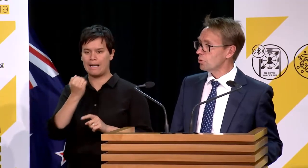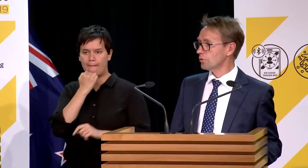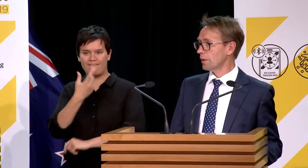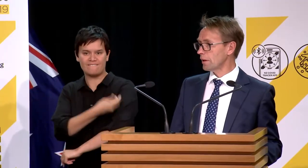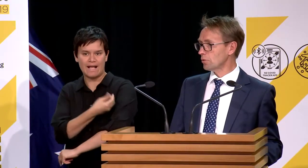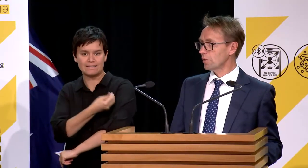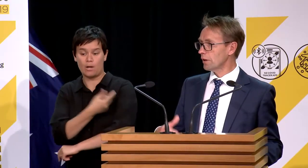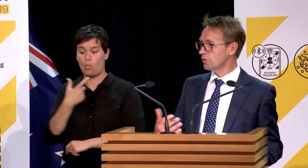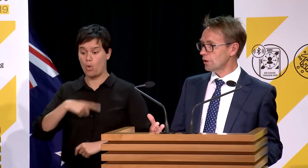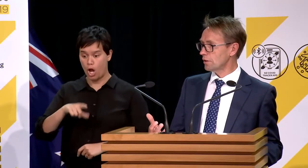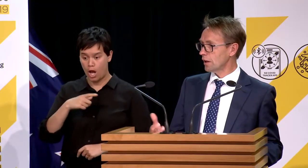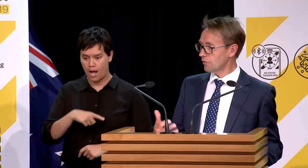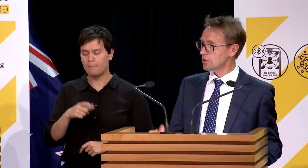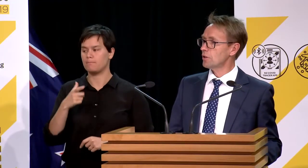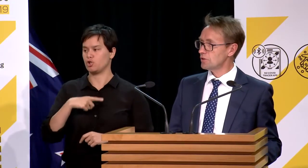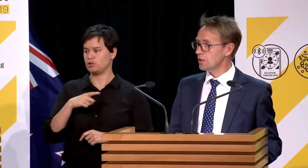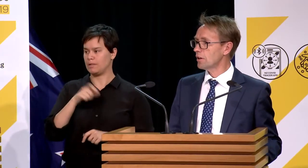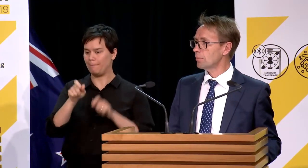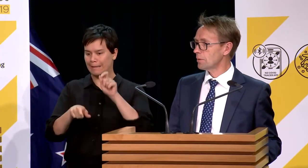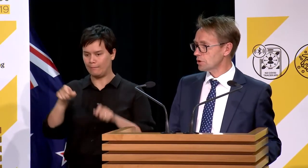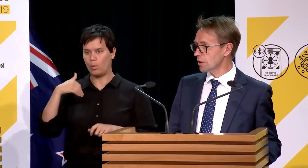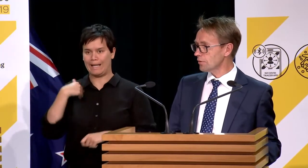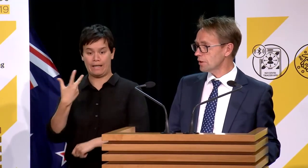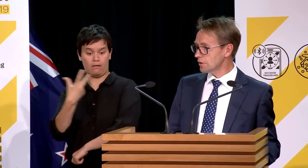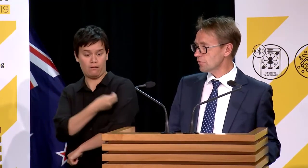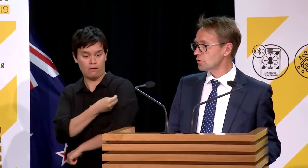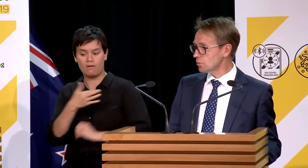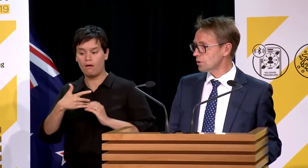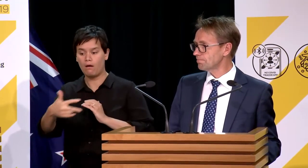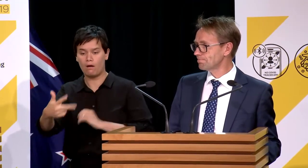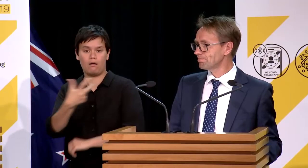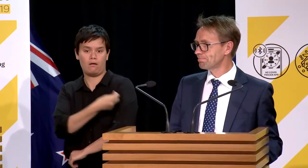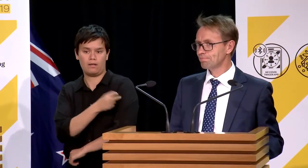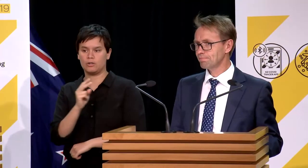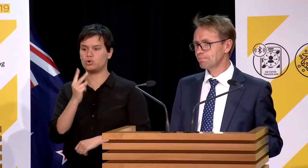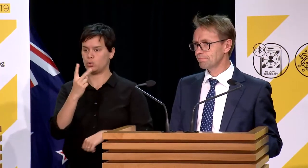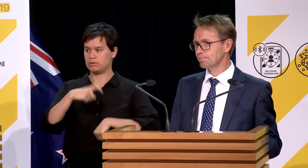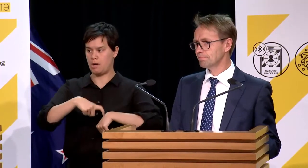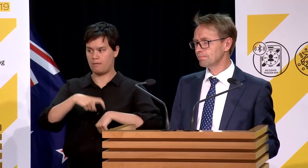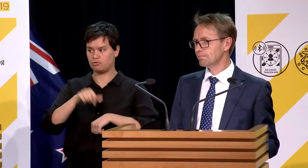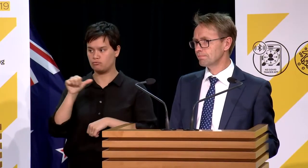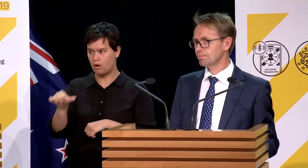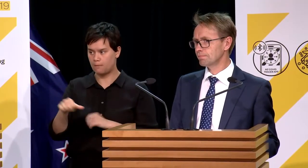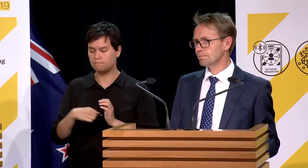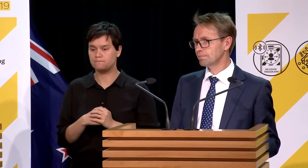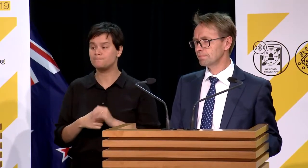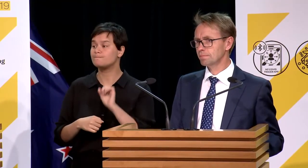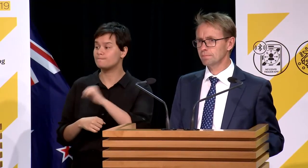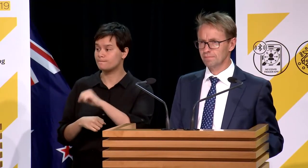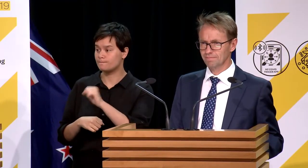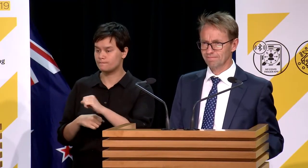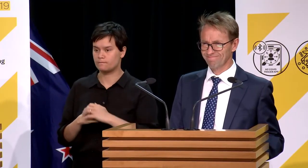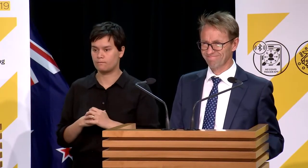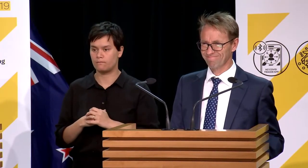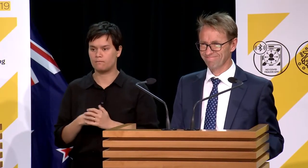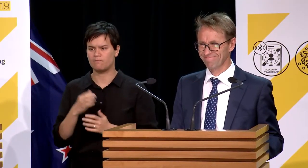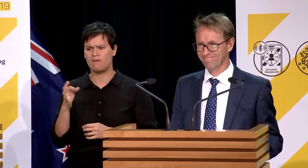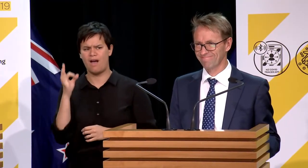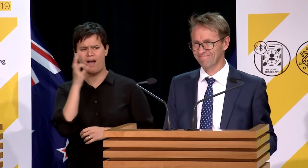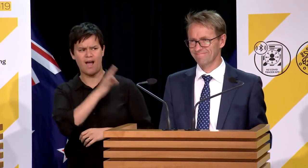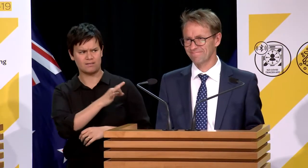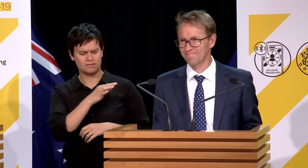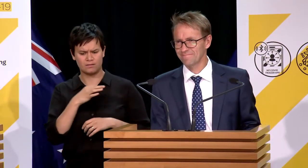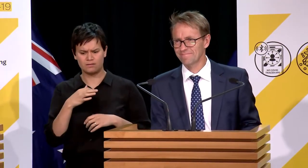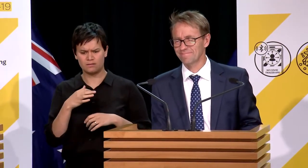more, of course, but that's what they've said. Pfizer have said they'll be able to deliver in this first quarter. And did you know also about the label botch-up as well?